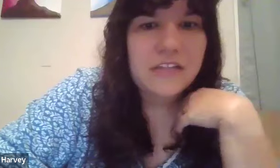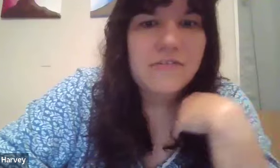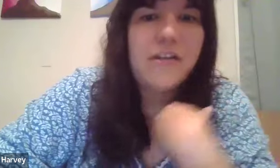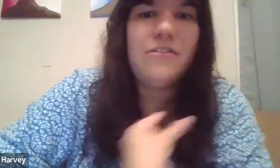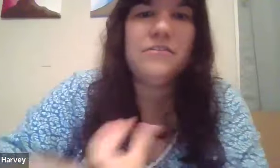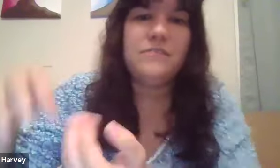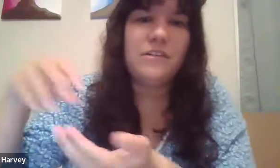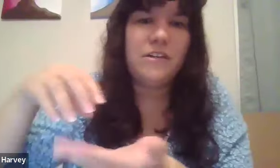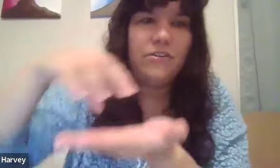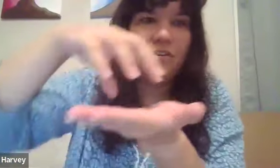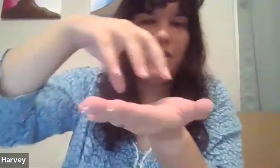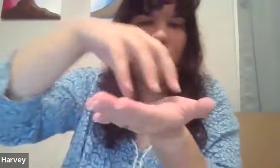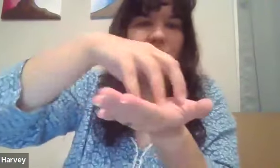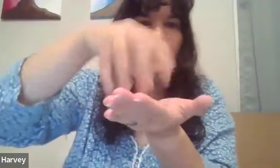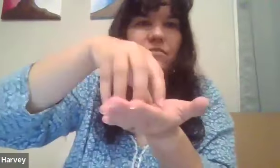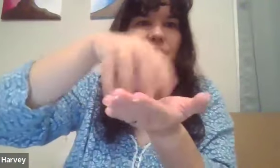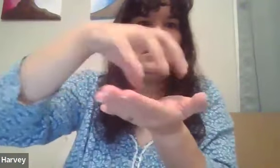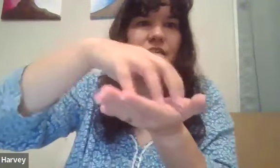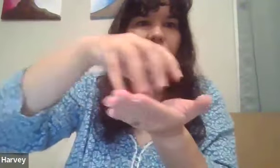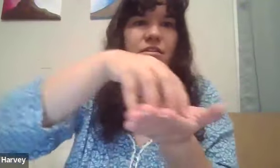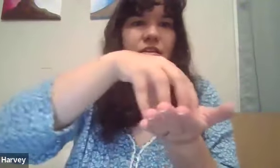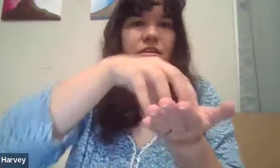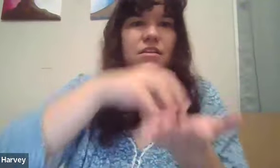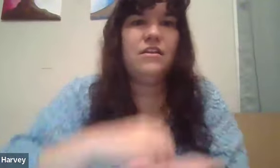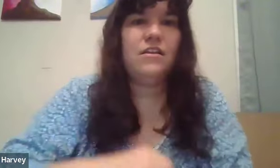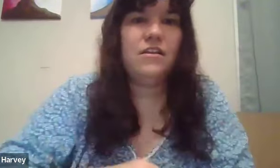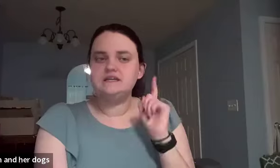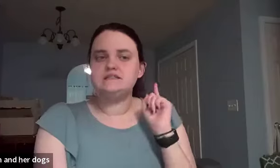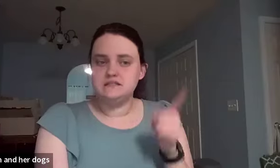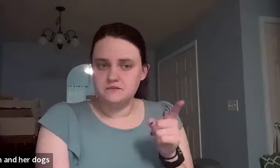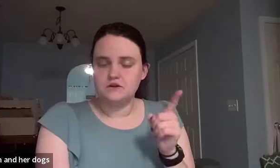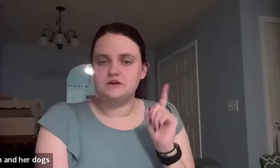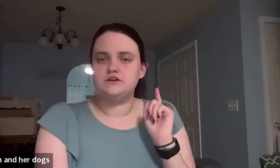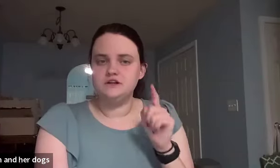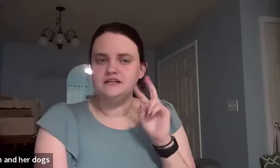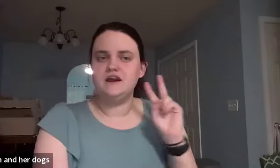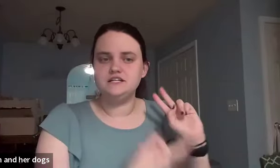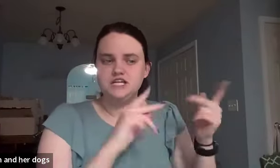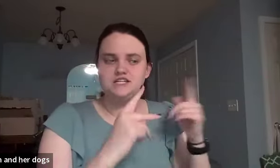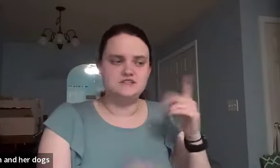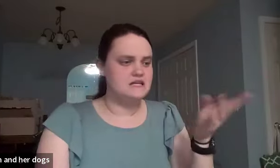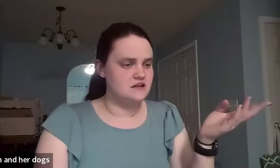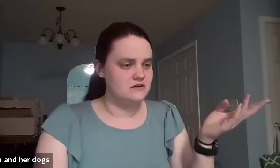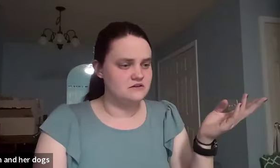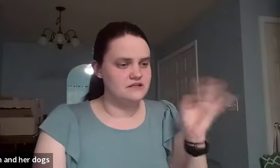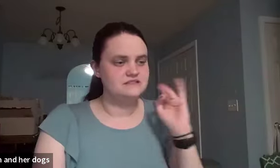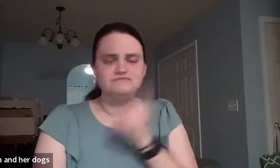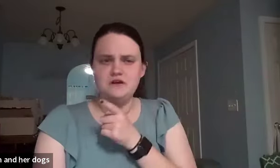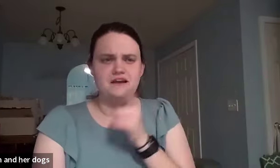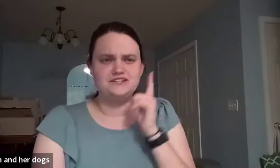like what I learned for a cookie, which I think was this. Cookie is Nice. similar. Cookie kind of changes. That's not on our list. Sorry, I